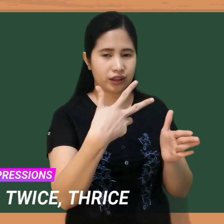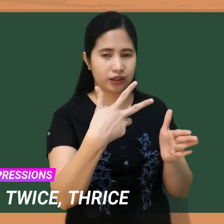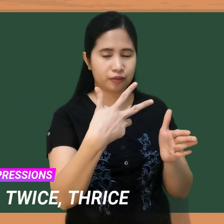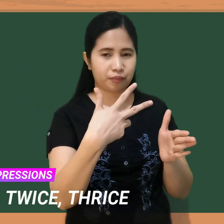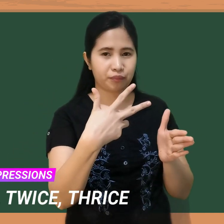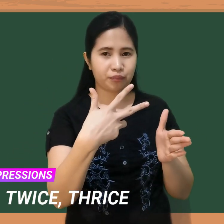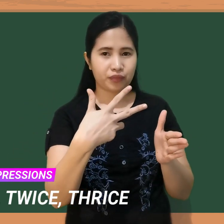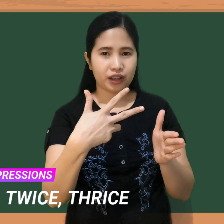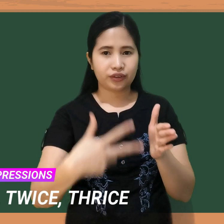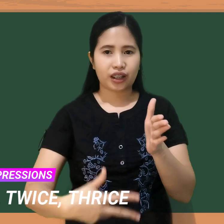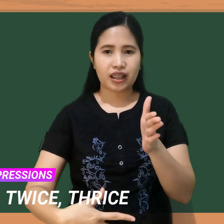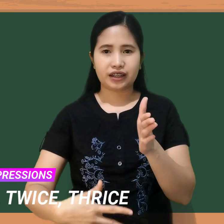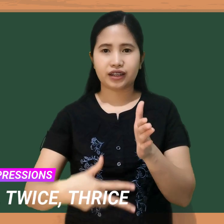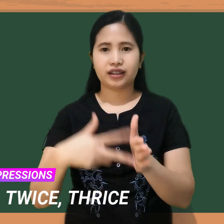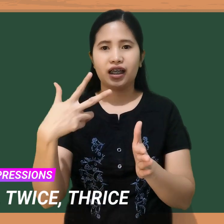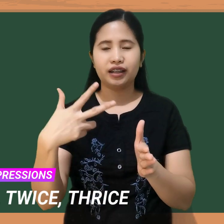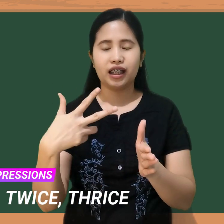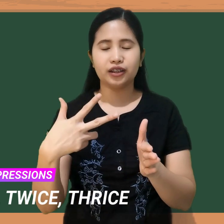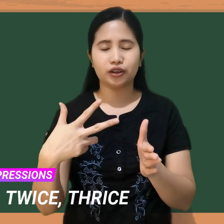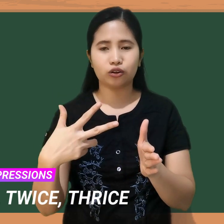this. Thrice. Ayan. So,